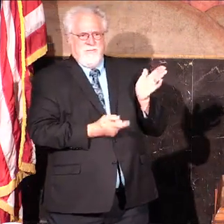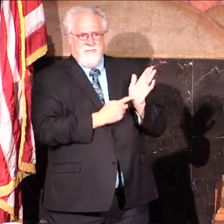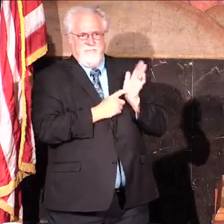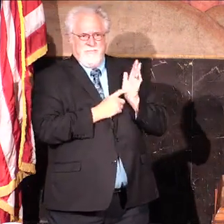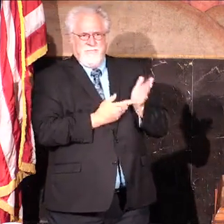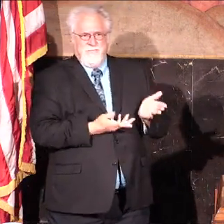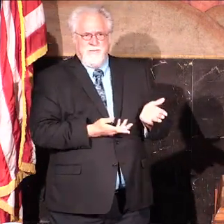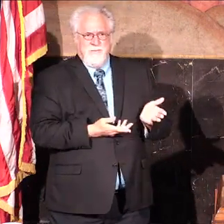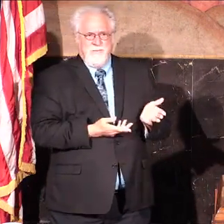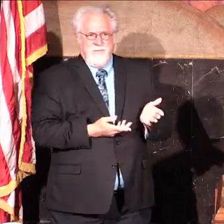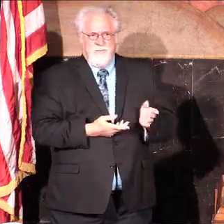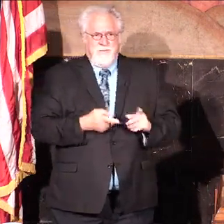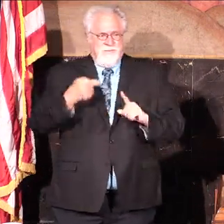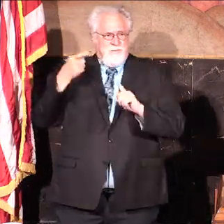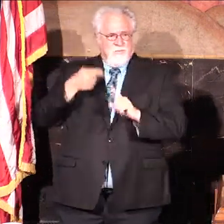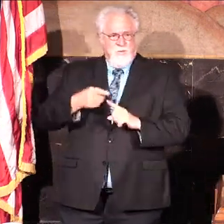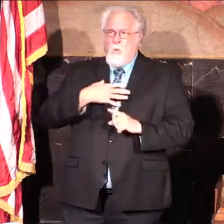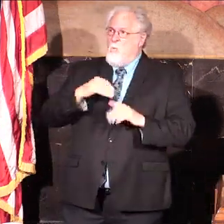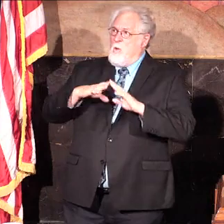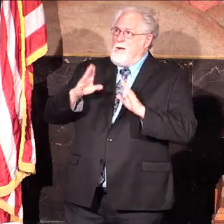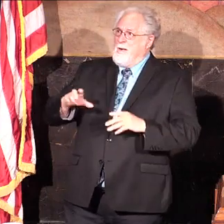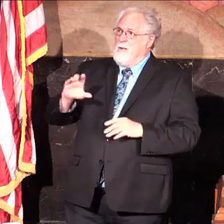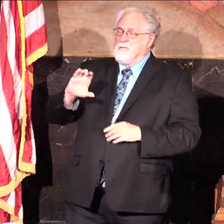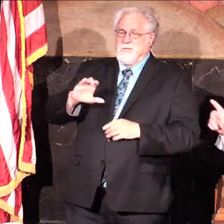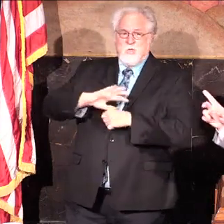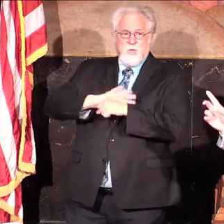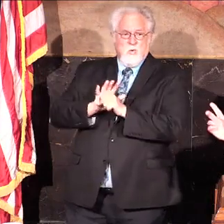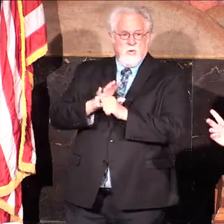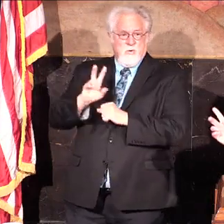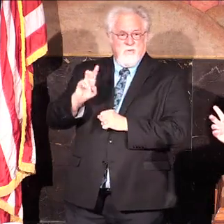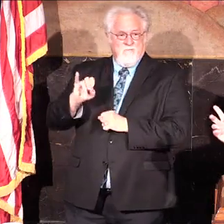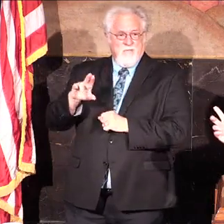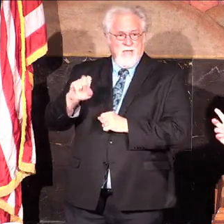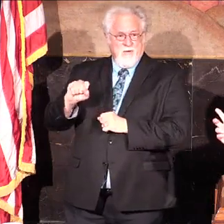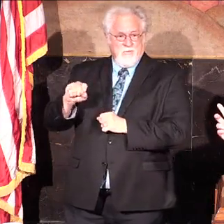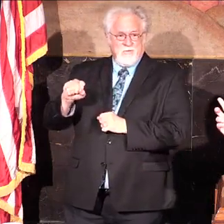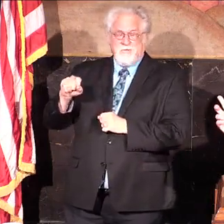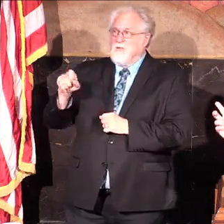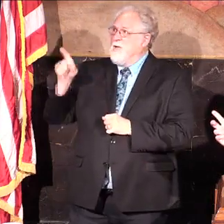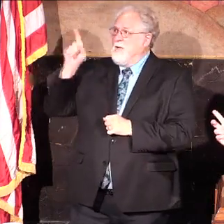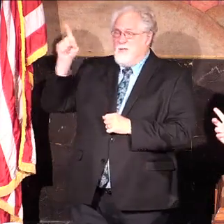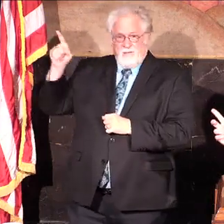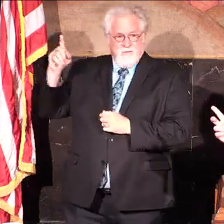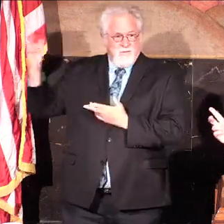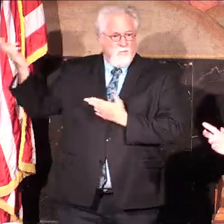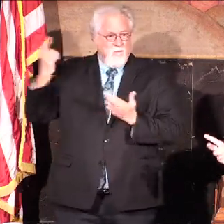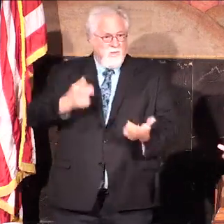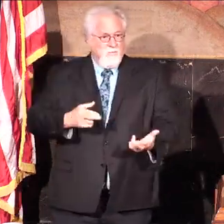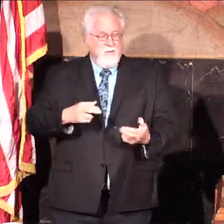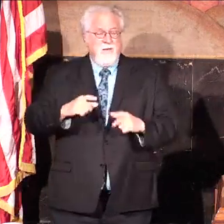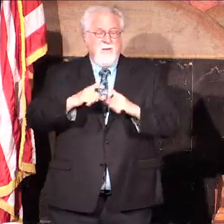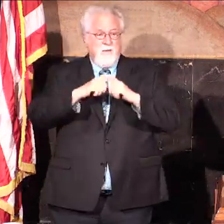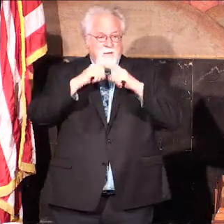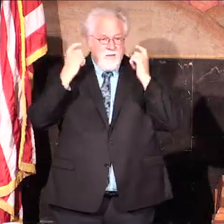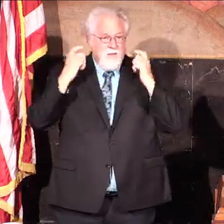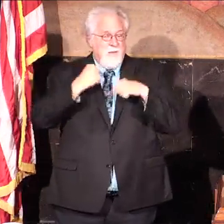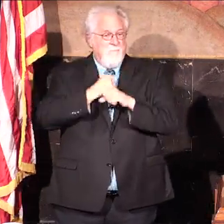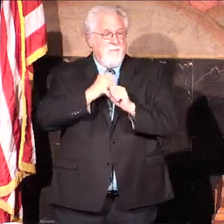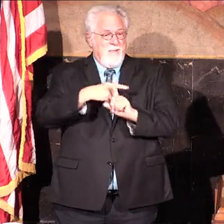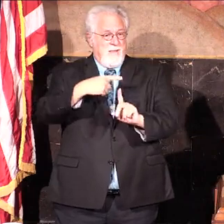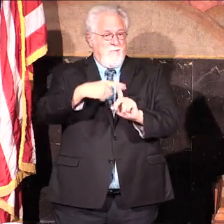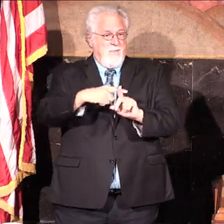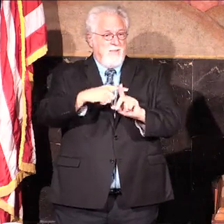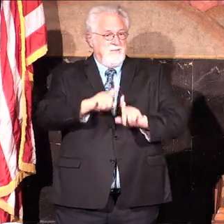necessary, as pointed out by the White House Coronavirus Task Force. They are making a positive, those closures and those mask mandates are making a